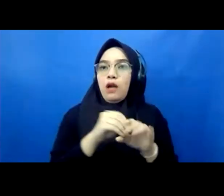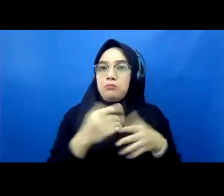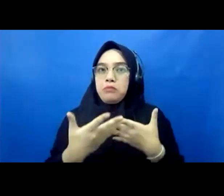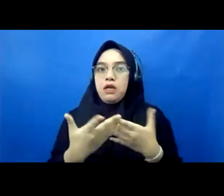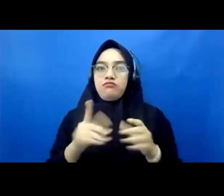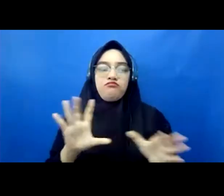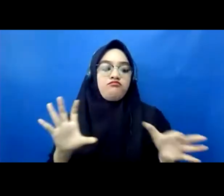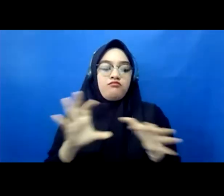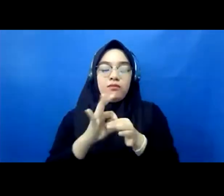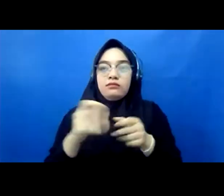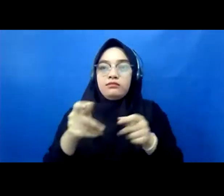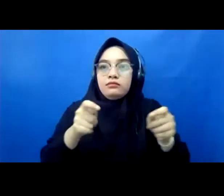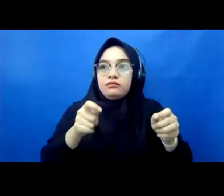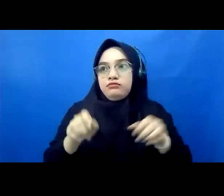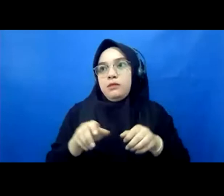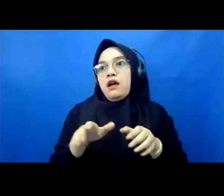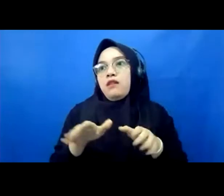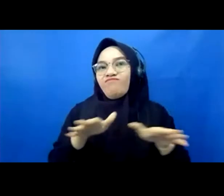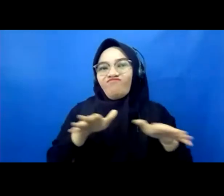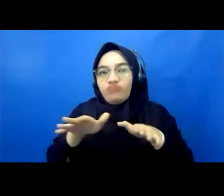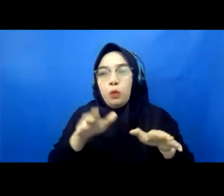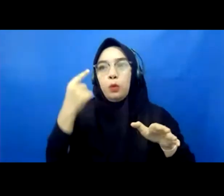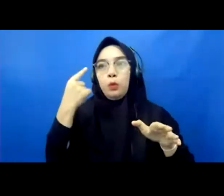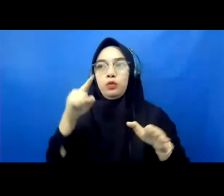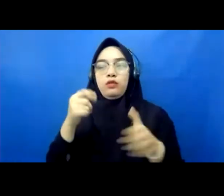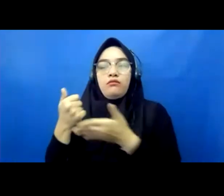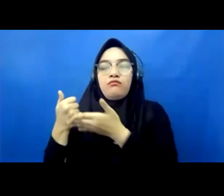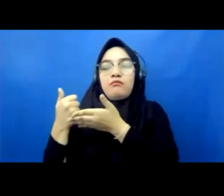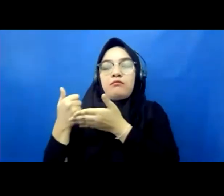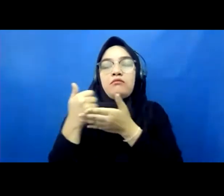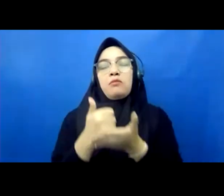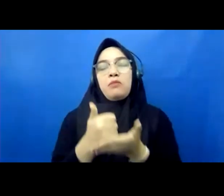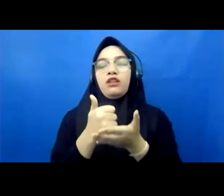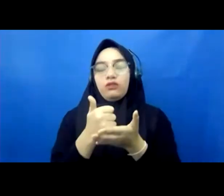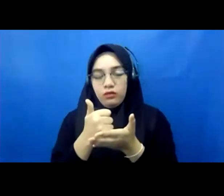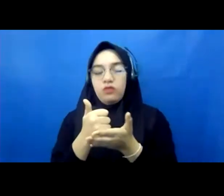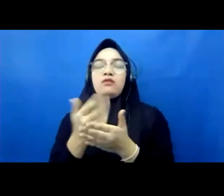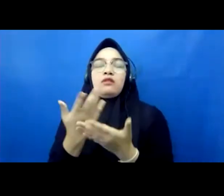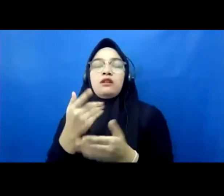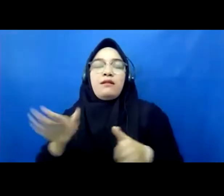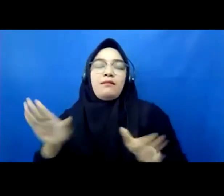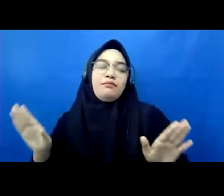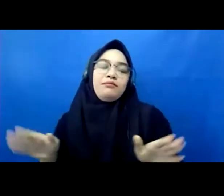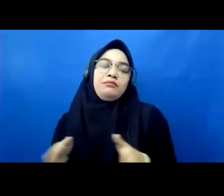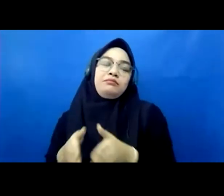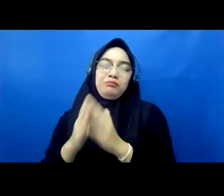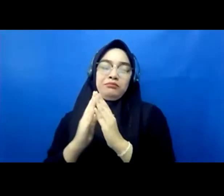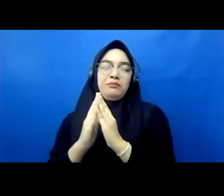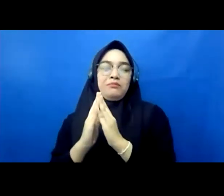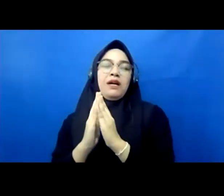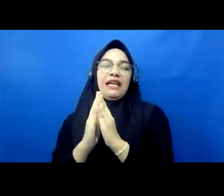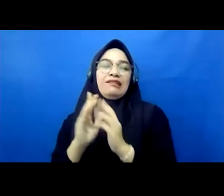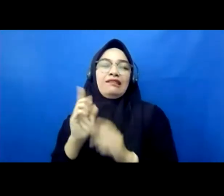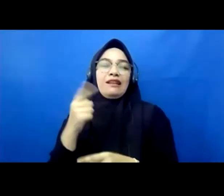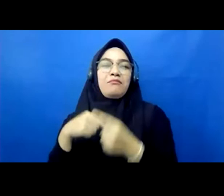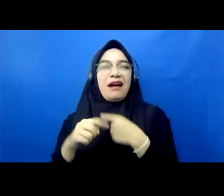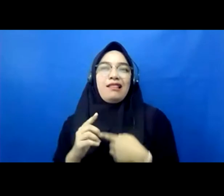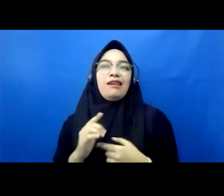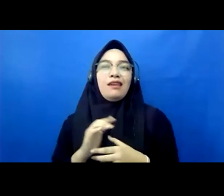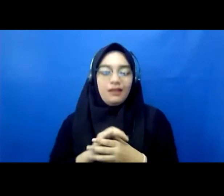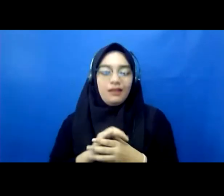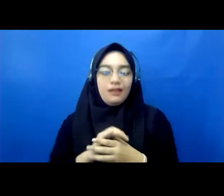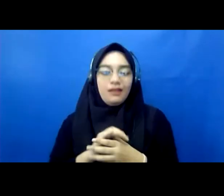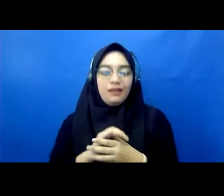to supporting ASEAN implement its recovery agenda. To best achieve this, we would suggest that ASEAN